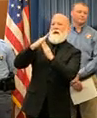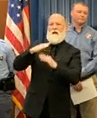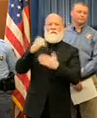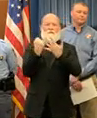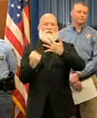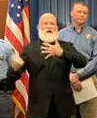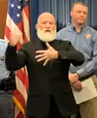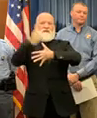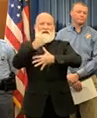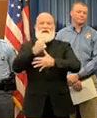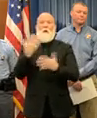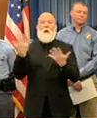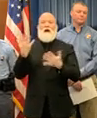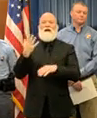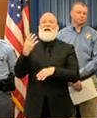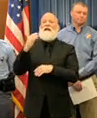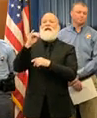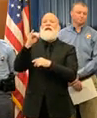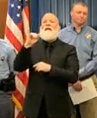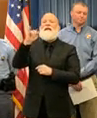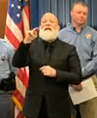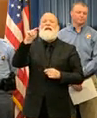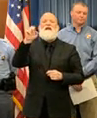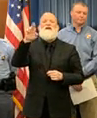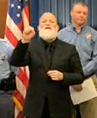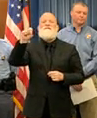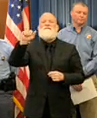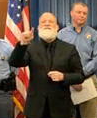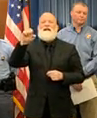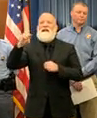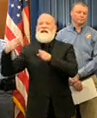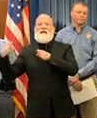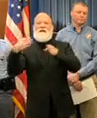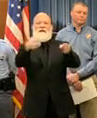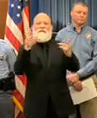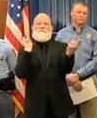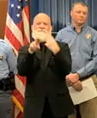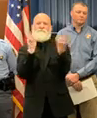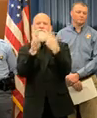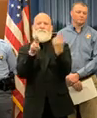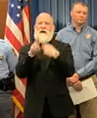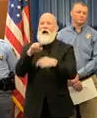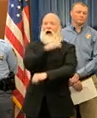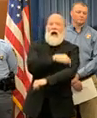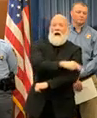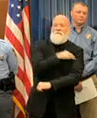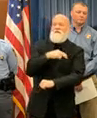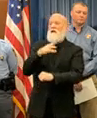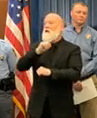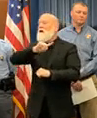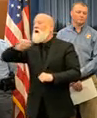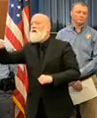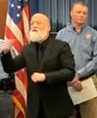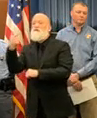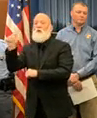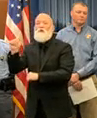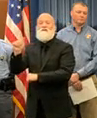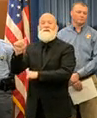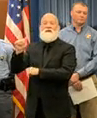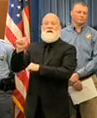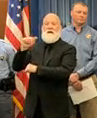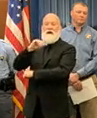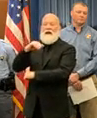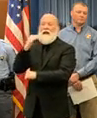and energy generation areas or places such as Georgia Power headquarters and the like. So we are preemptively doing